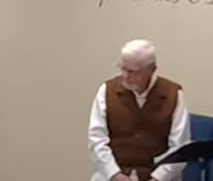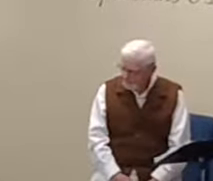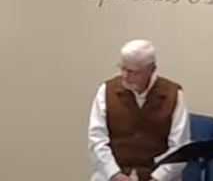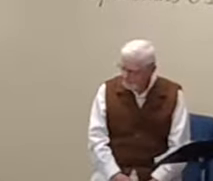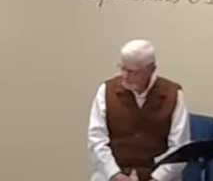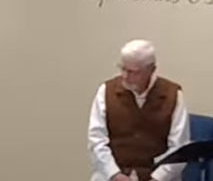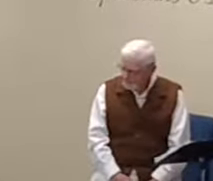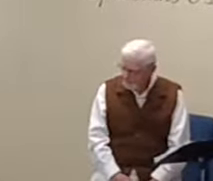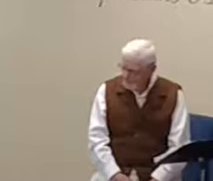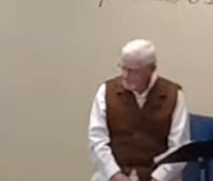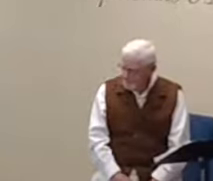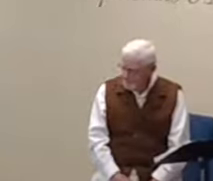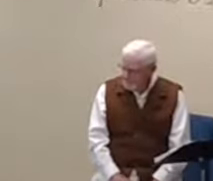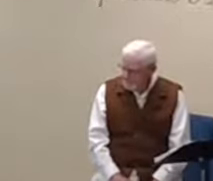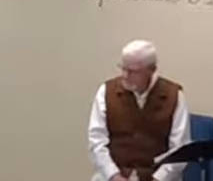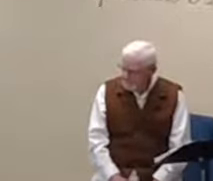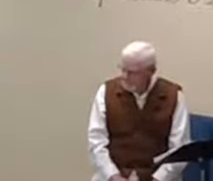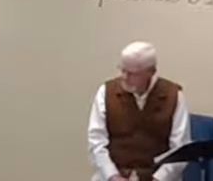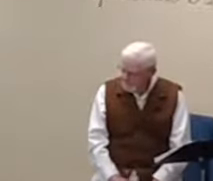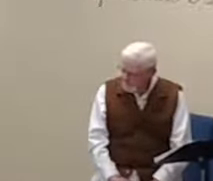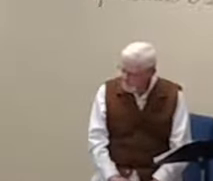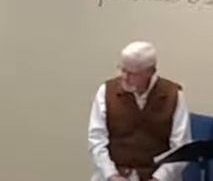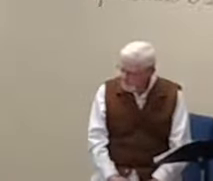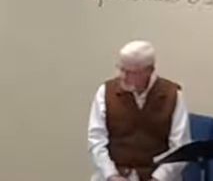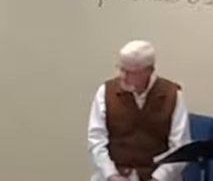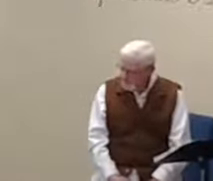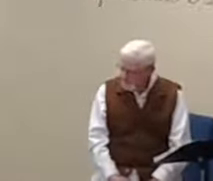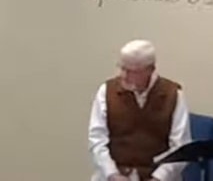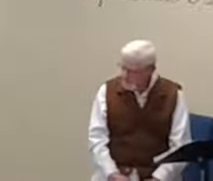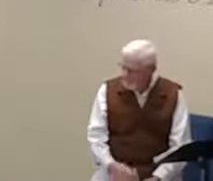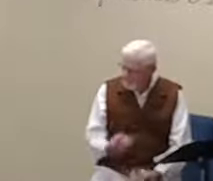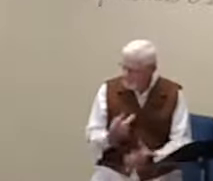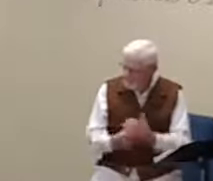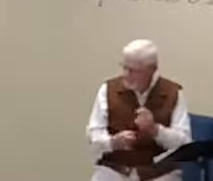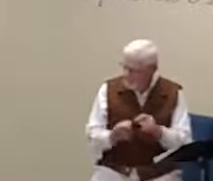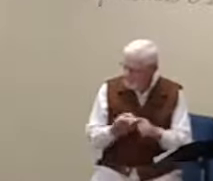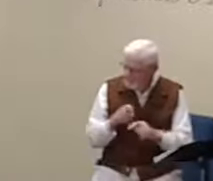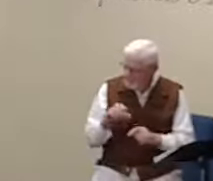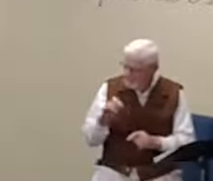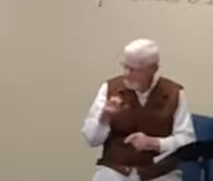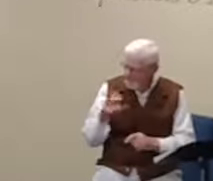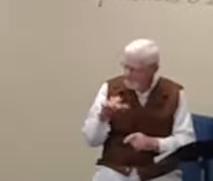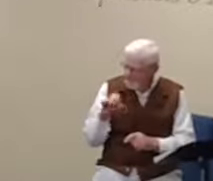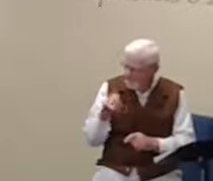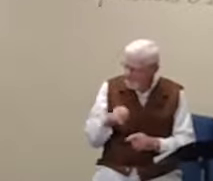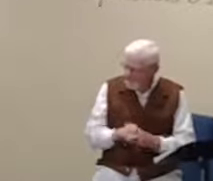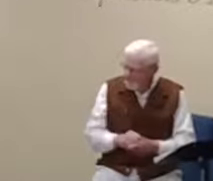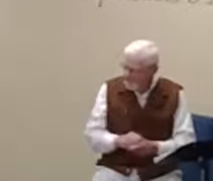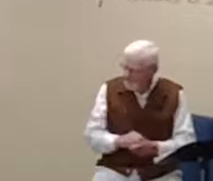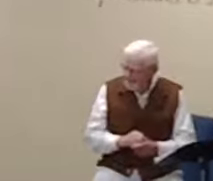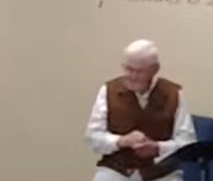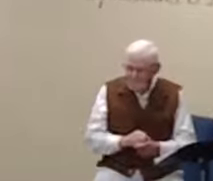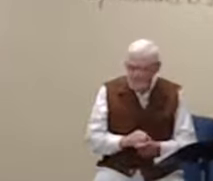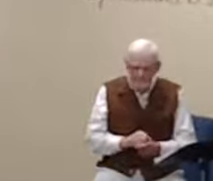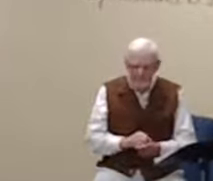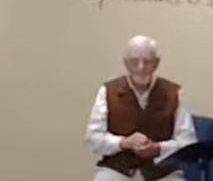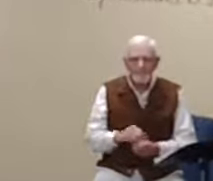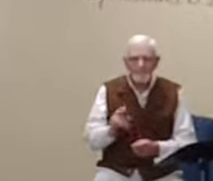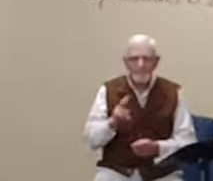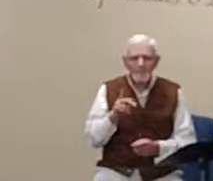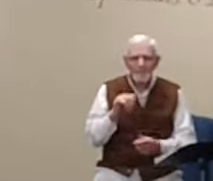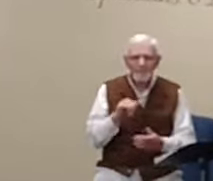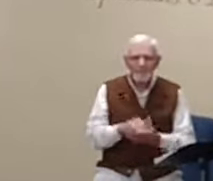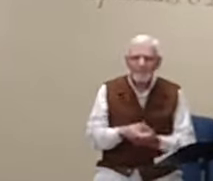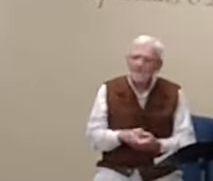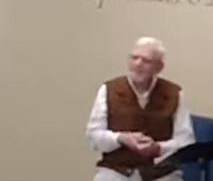like your pastor. We're both from Ohio. They call it the Buckeye State, and I know that there's a use for those things. It just, I don't